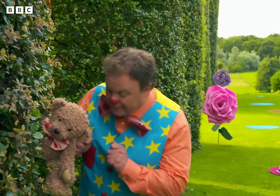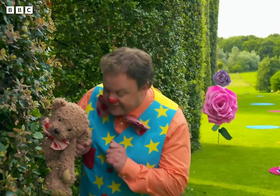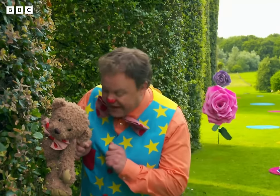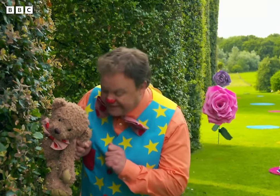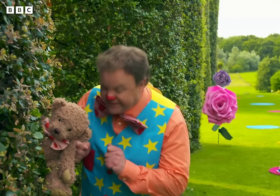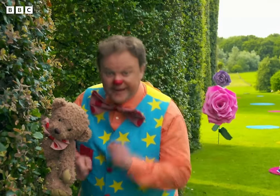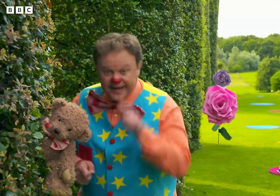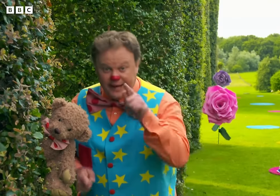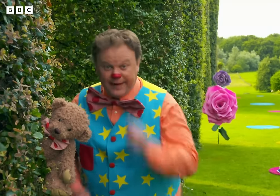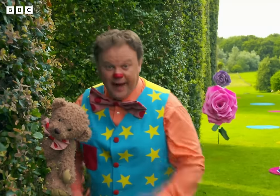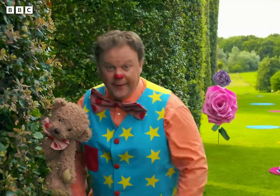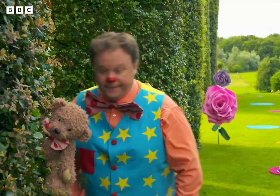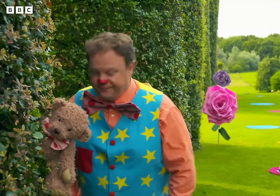Tumble Ted? Here we go.